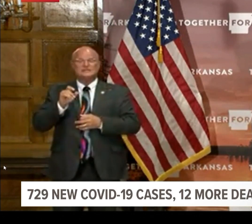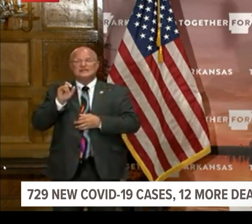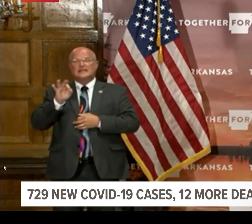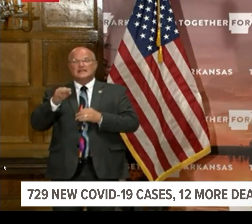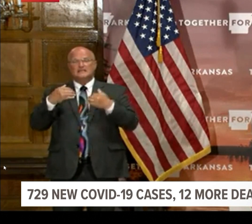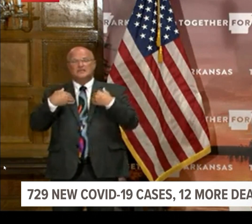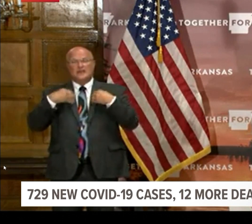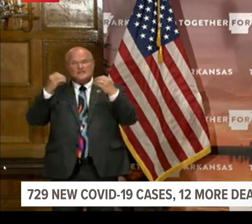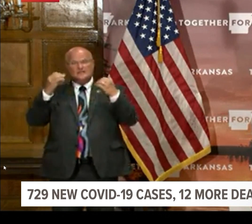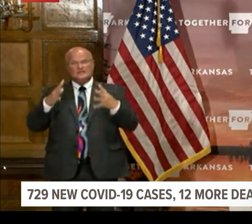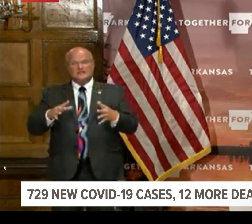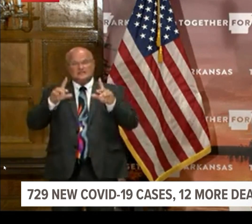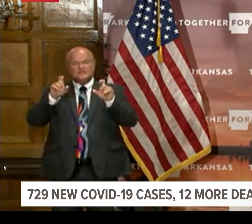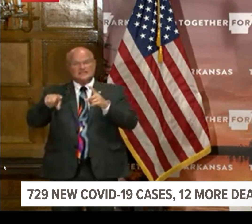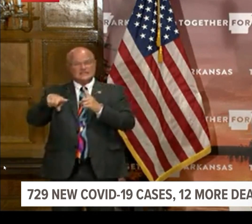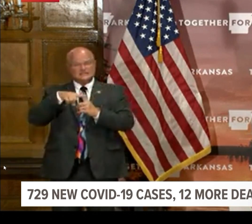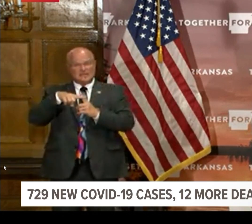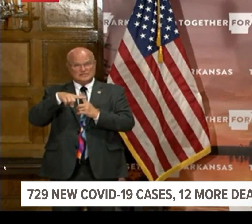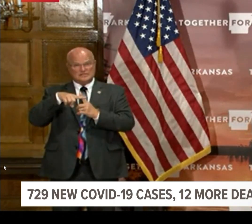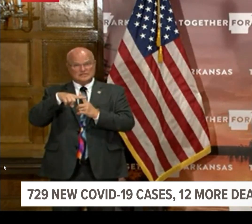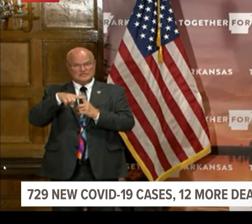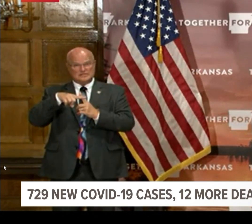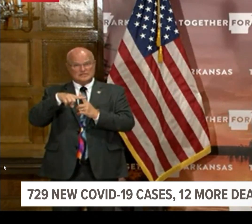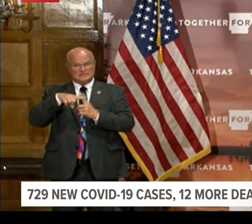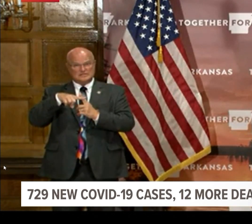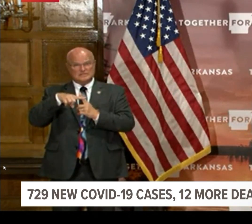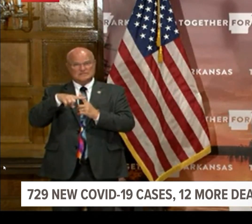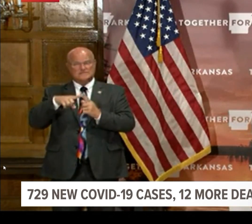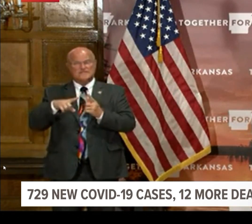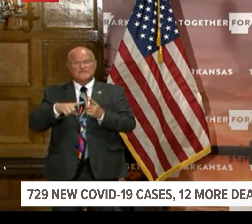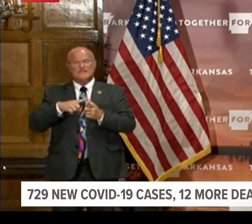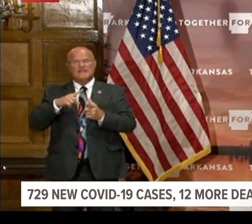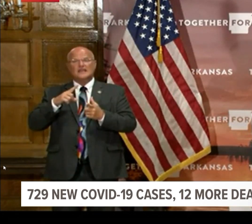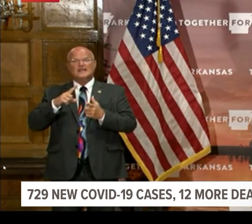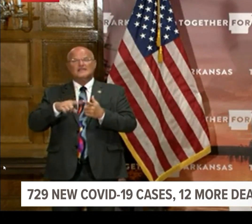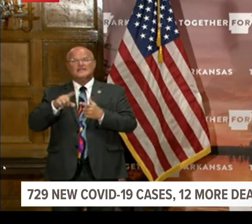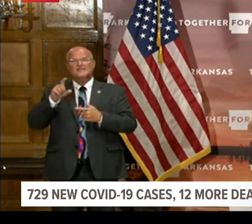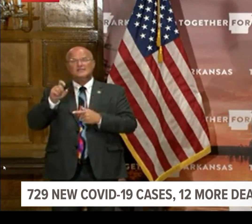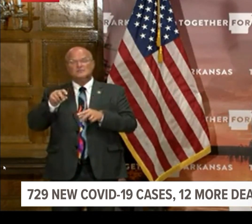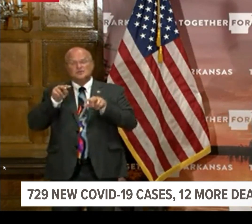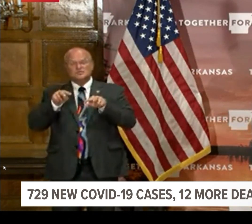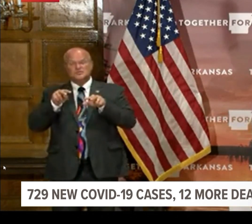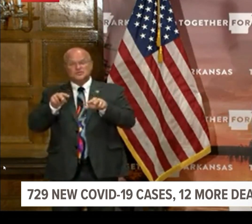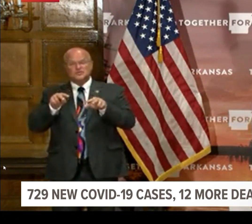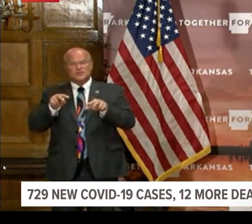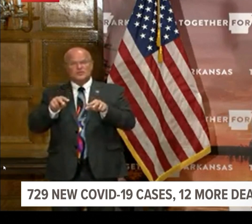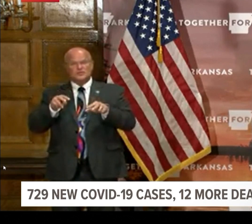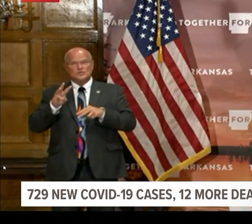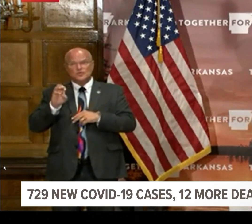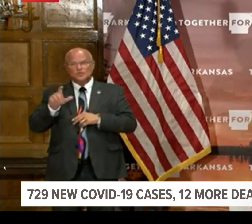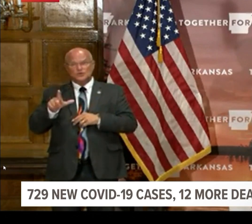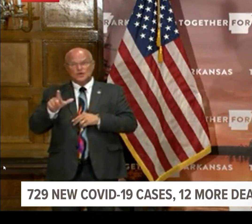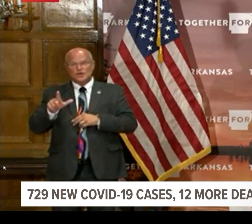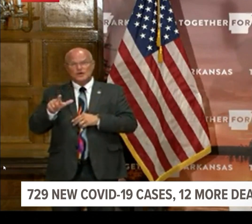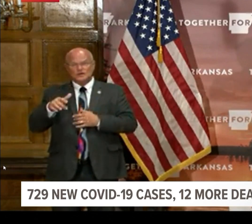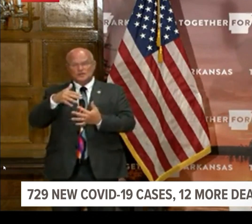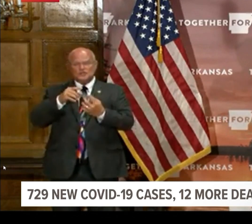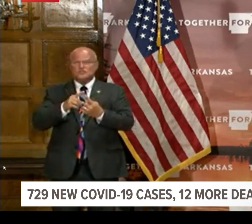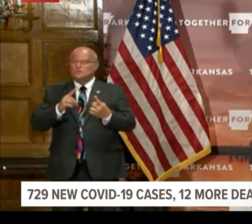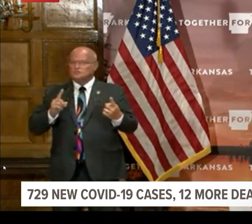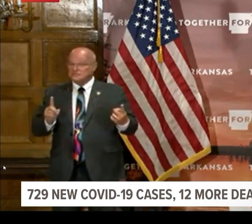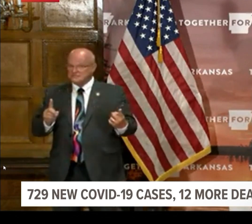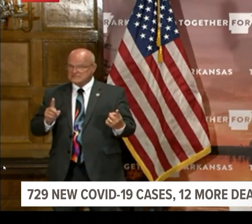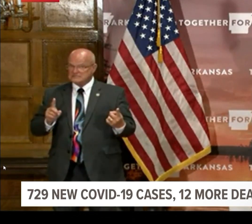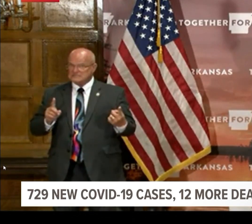you have a teacher that tests positive, then you have to look at the fact, well, what was the social